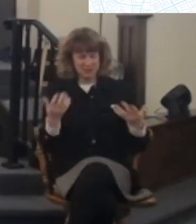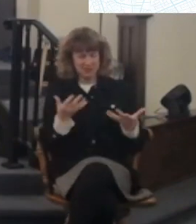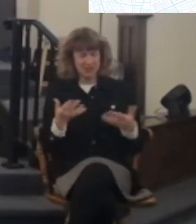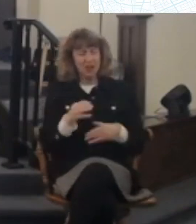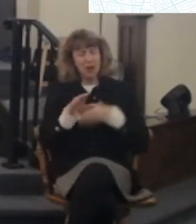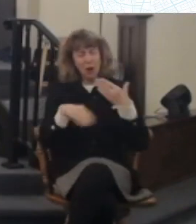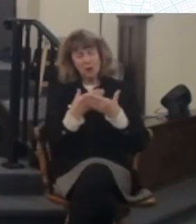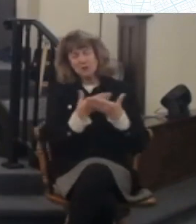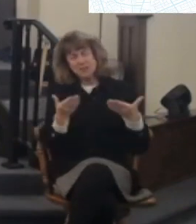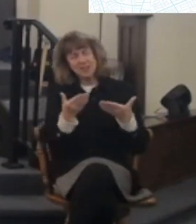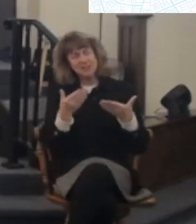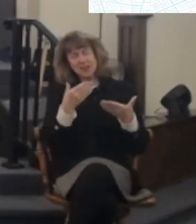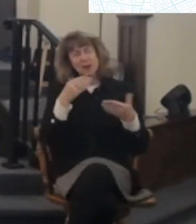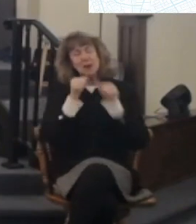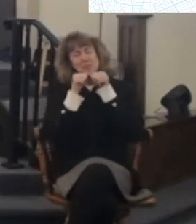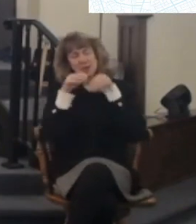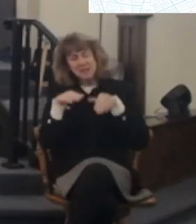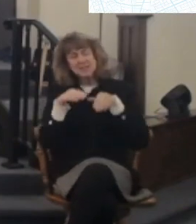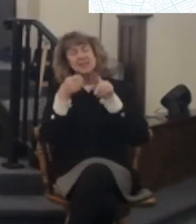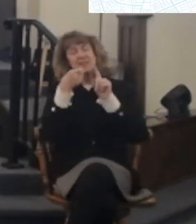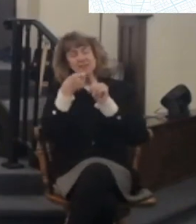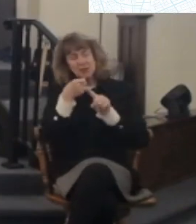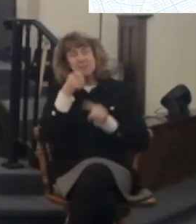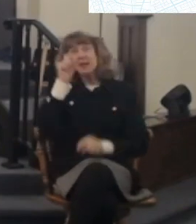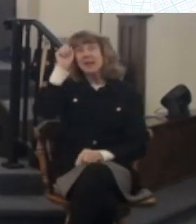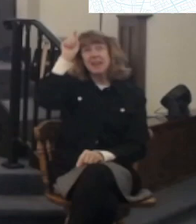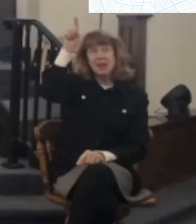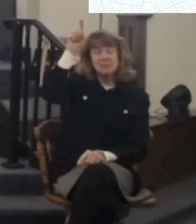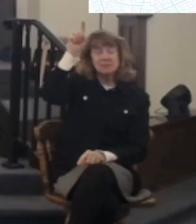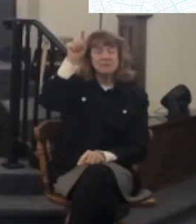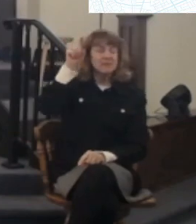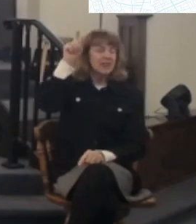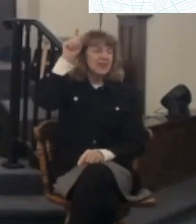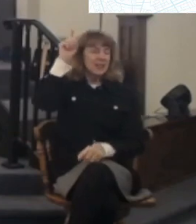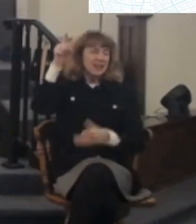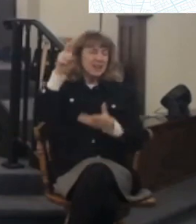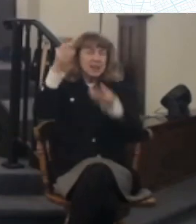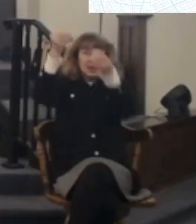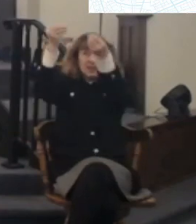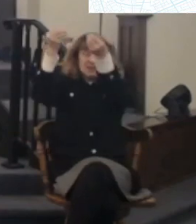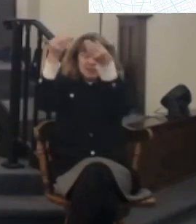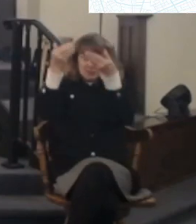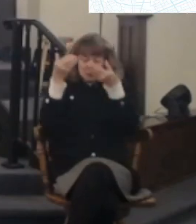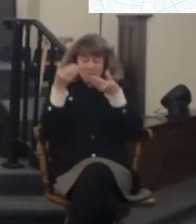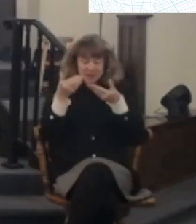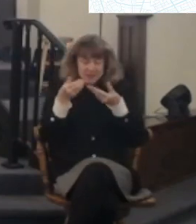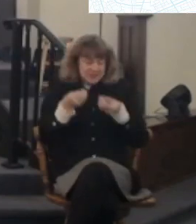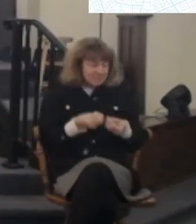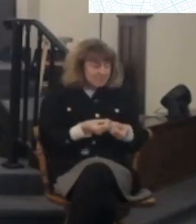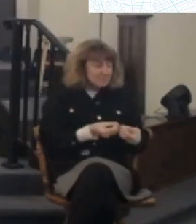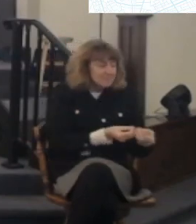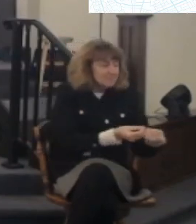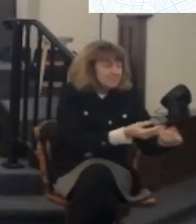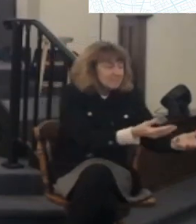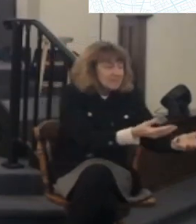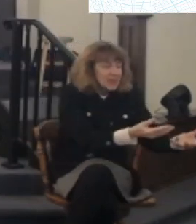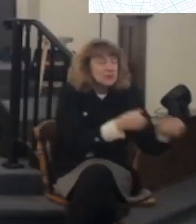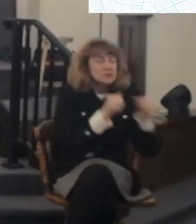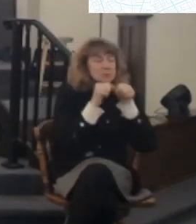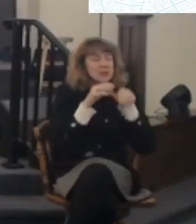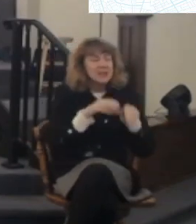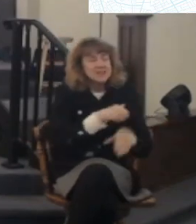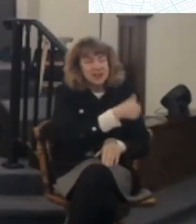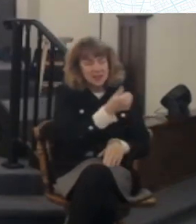all those things were blessings from above. And he gave those to us so that we could use those tools to bless